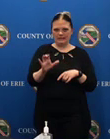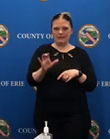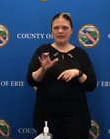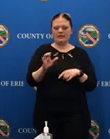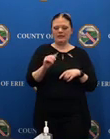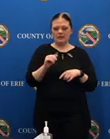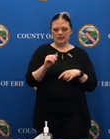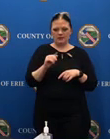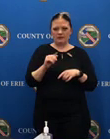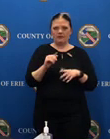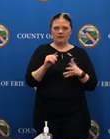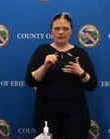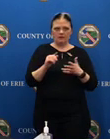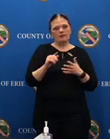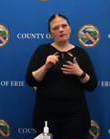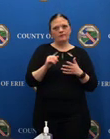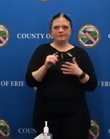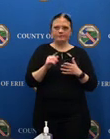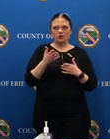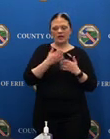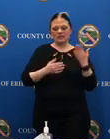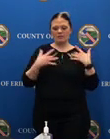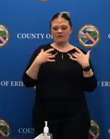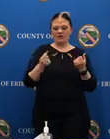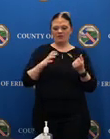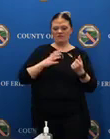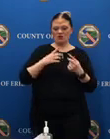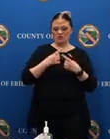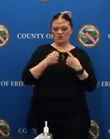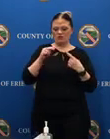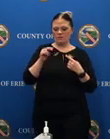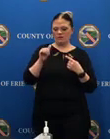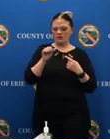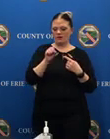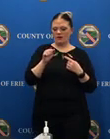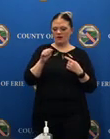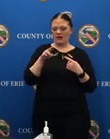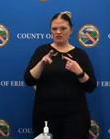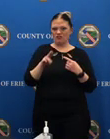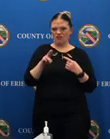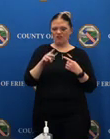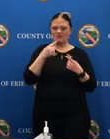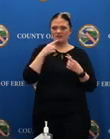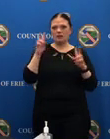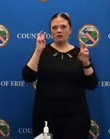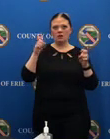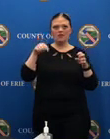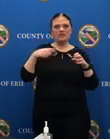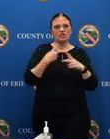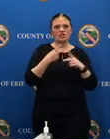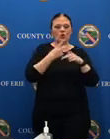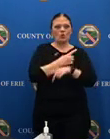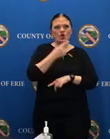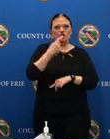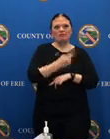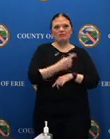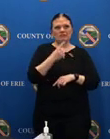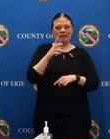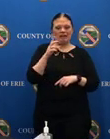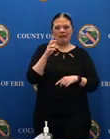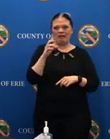to the point where one of the health officials from Nassau County was saying it's the worst day ever. They don't have enough morgue